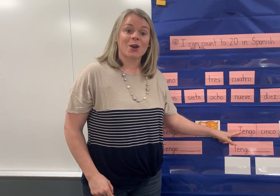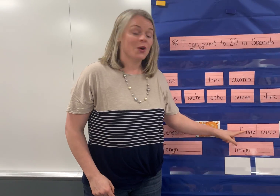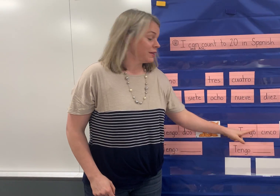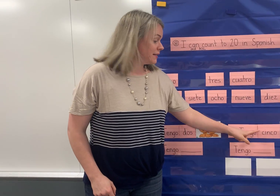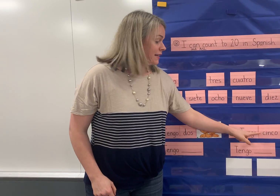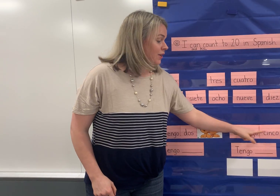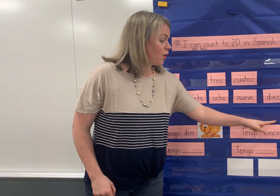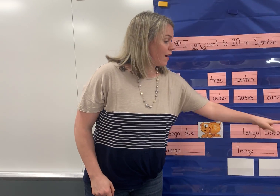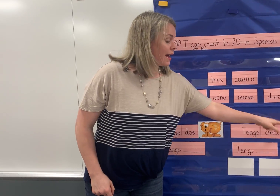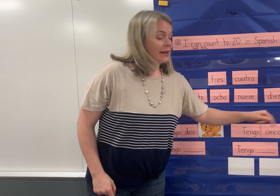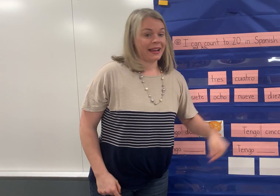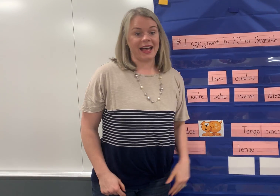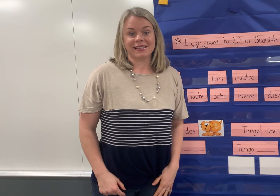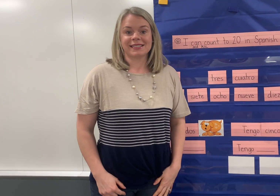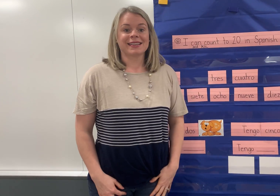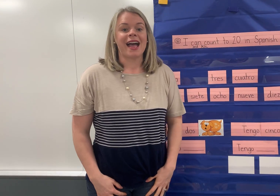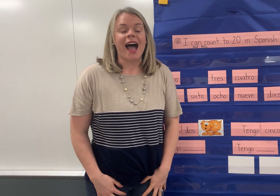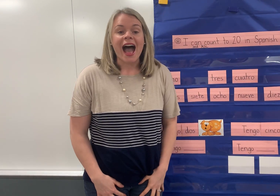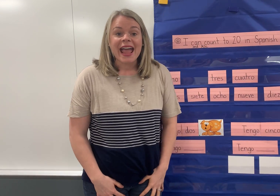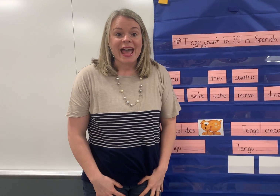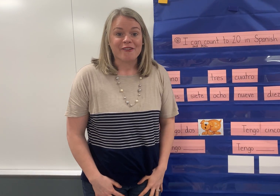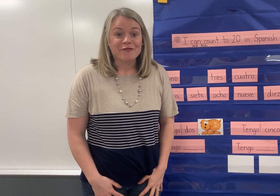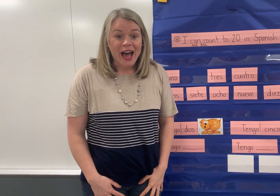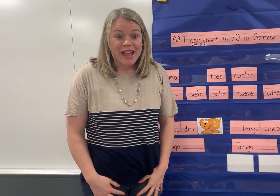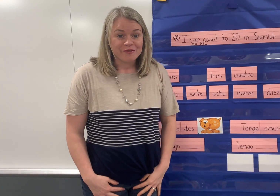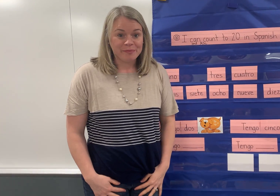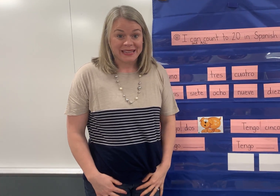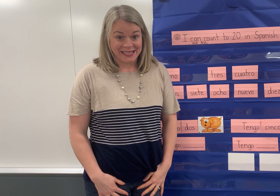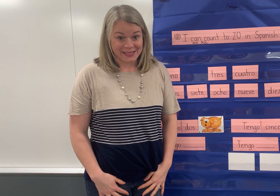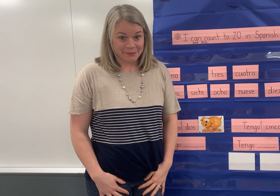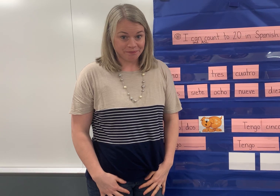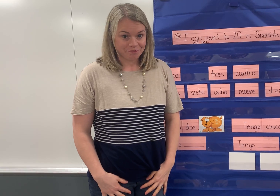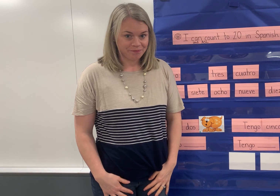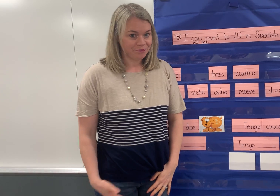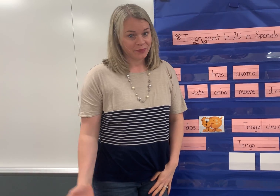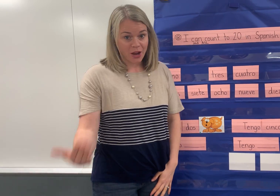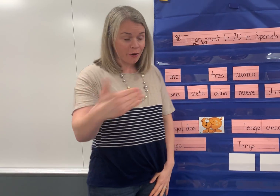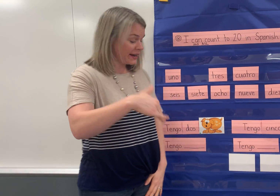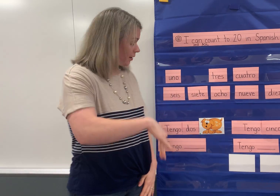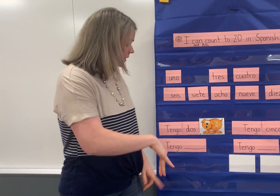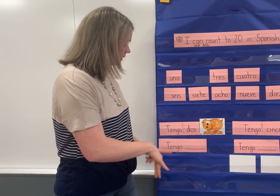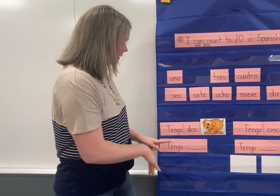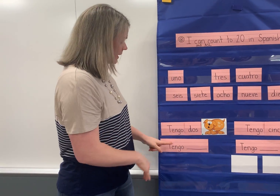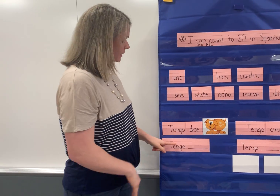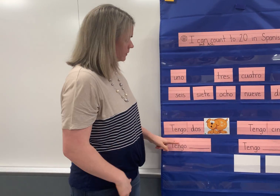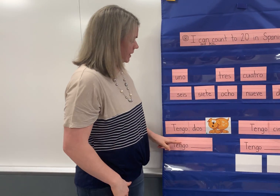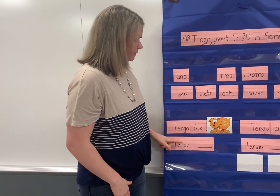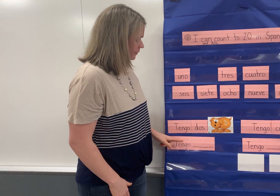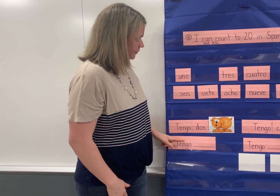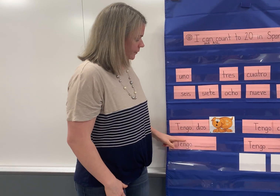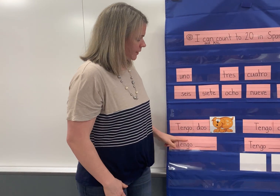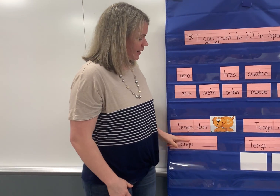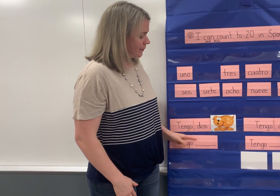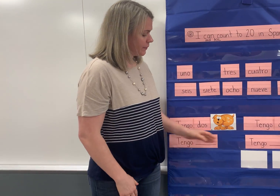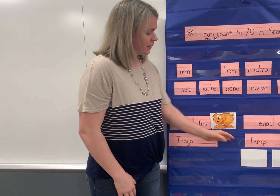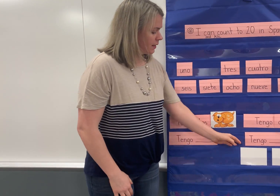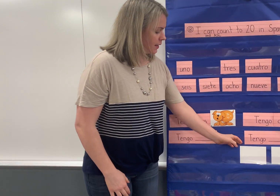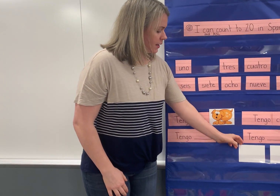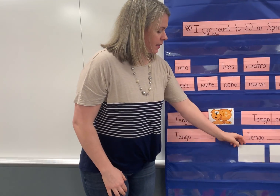Tengo 5 abejas. I have 5 bees. All right, on to the next one. Okay.